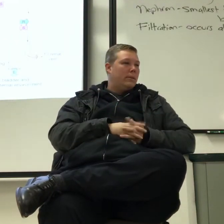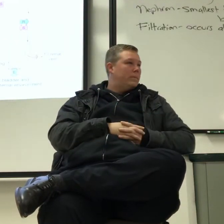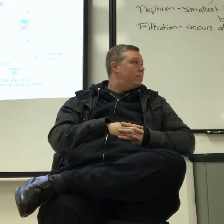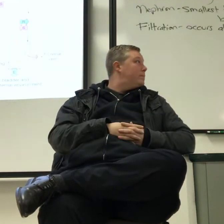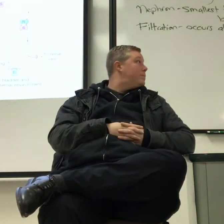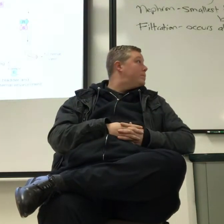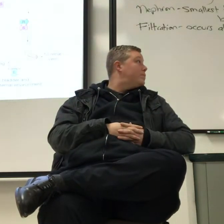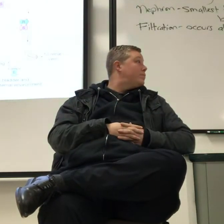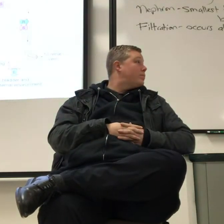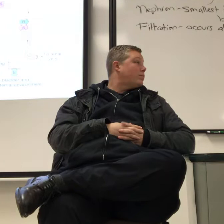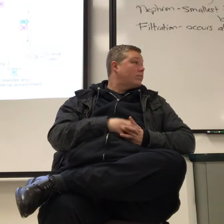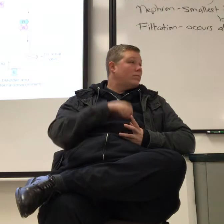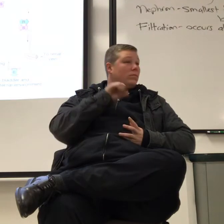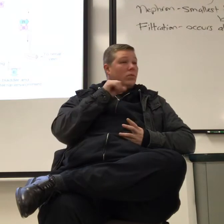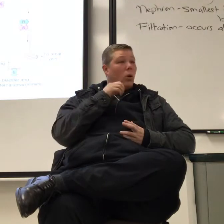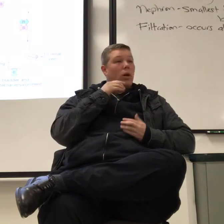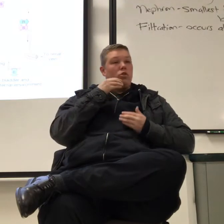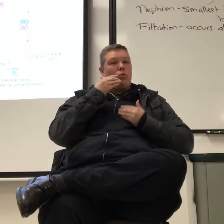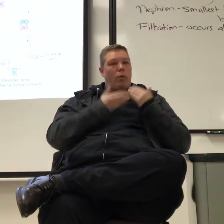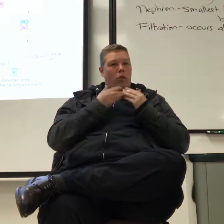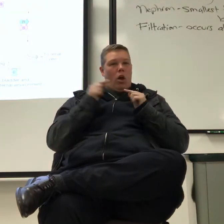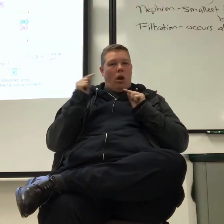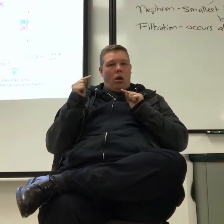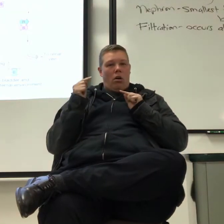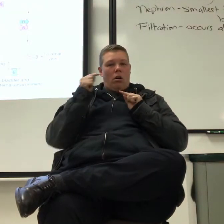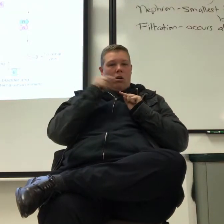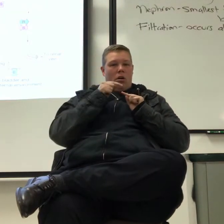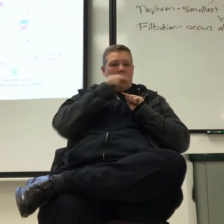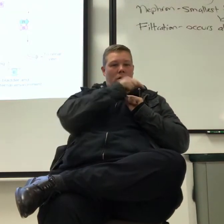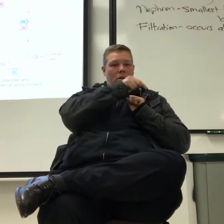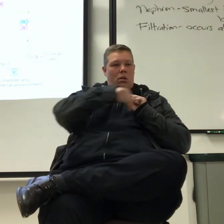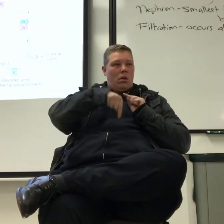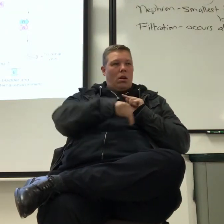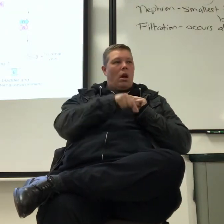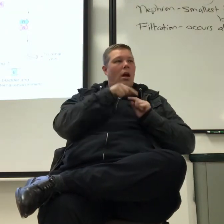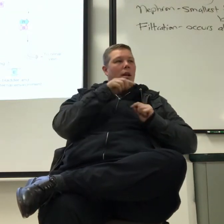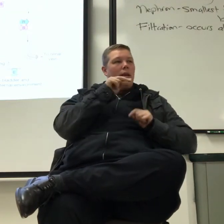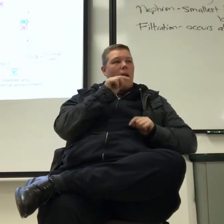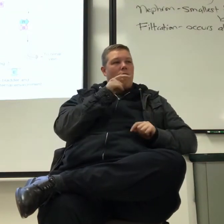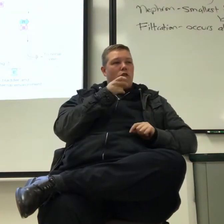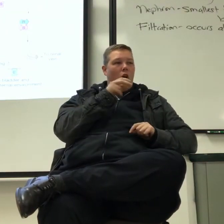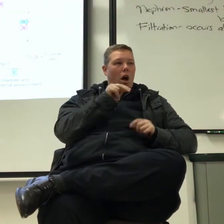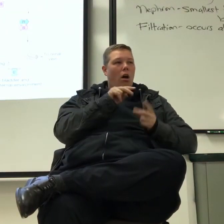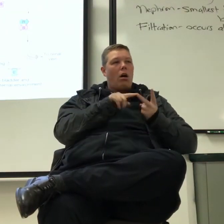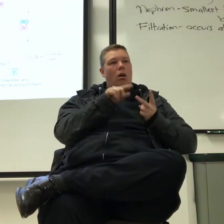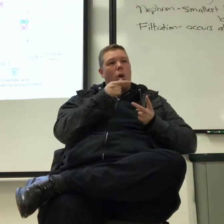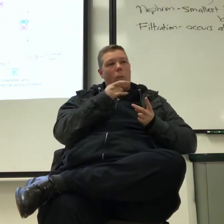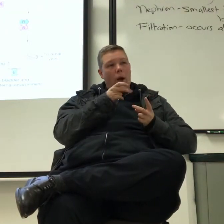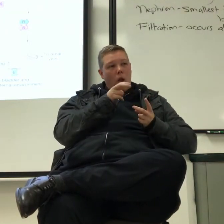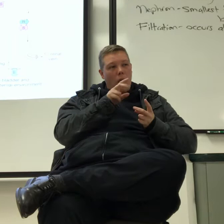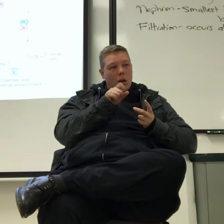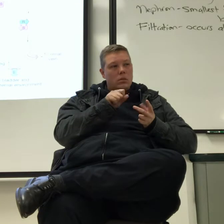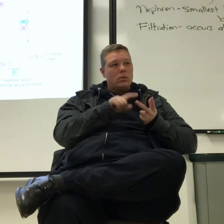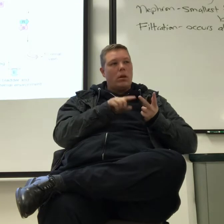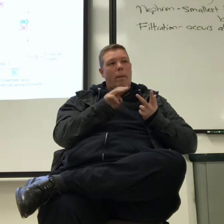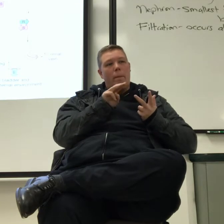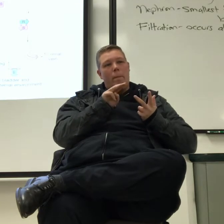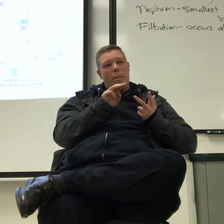So, as you move along, you have the nephron, you have these different processes: secretion, reabsorption,